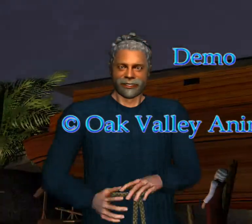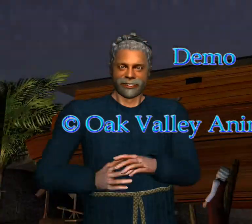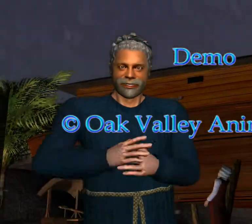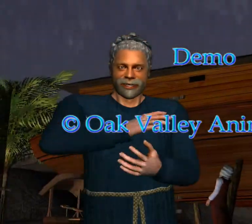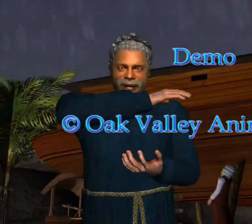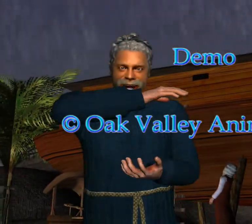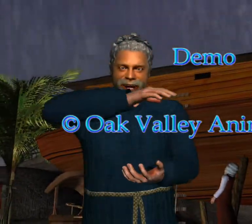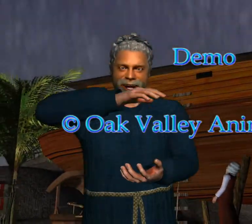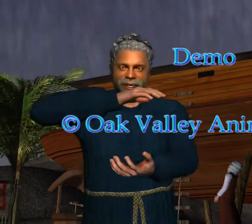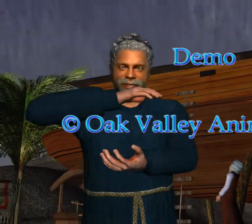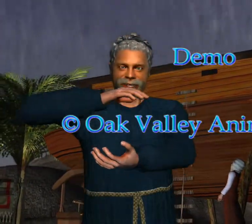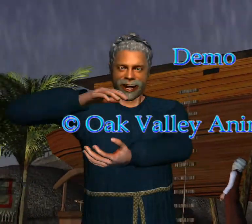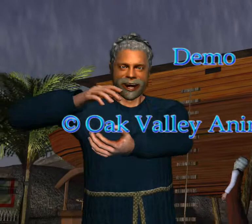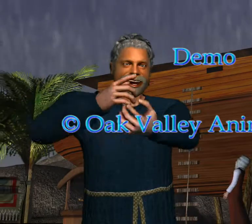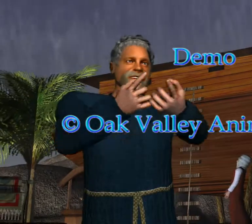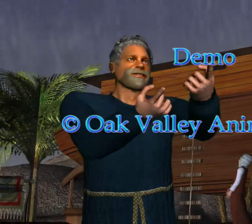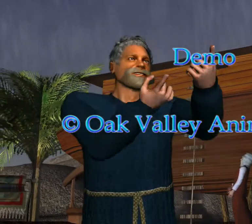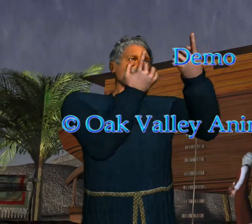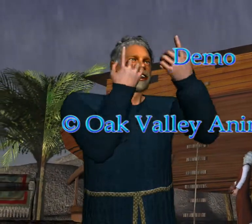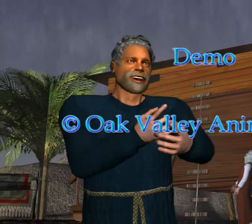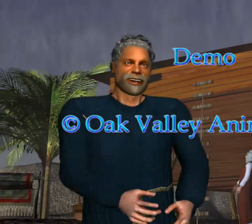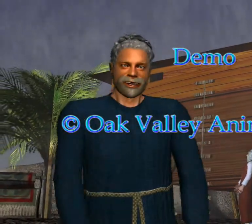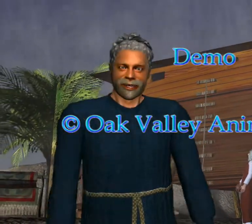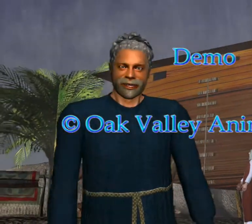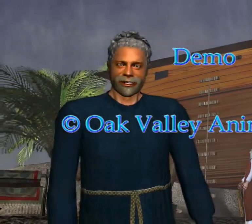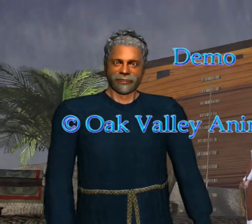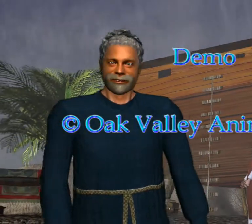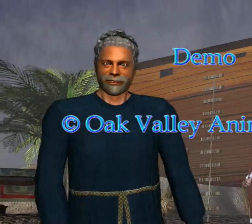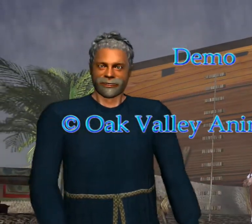Then one day the storm clouds came,